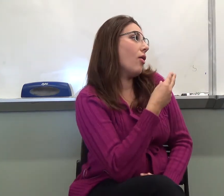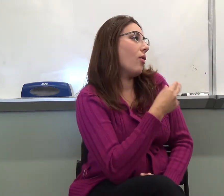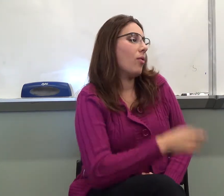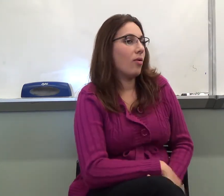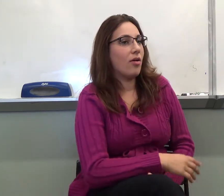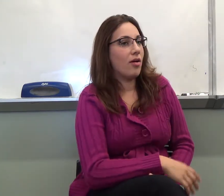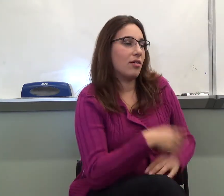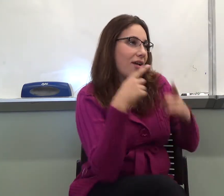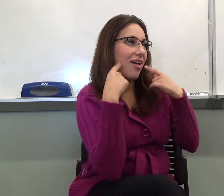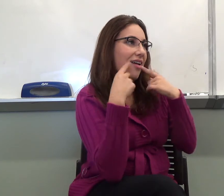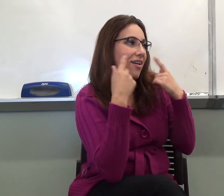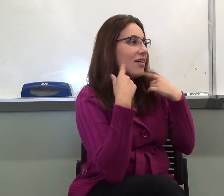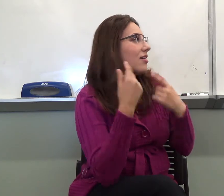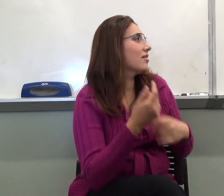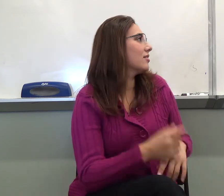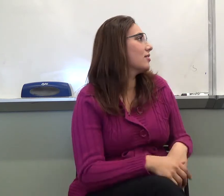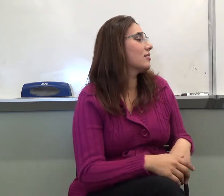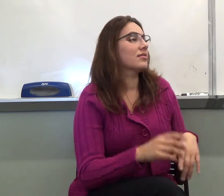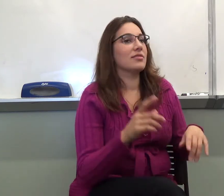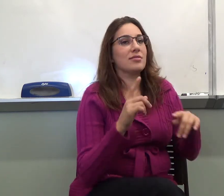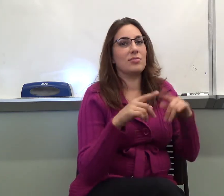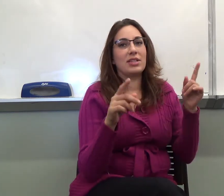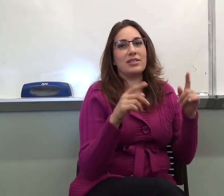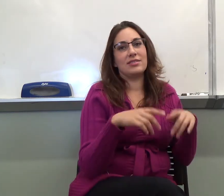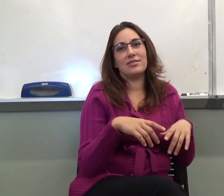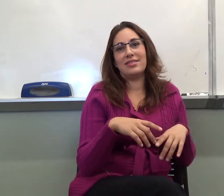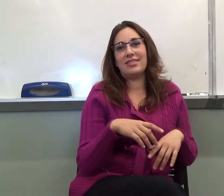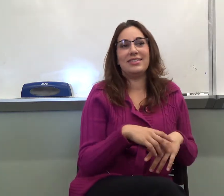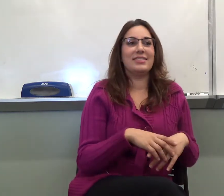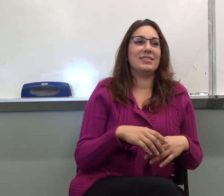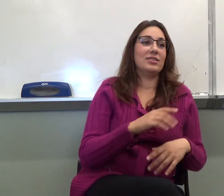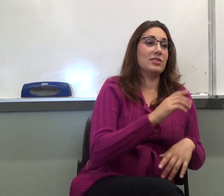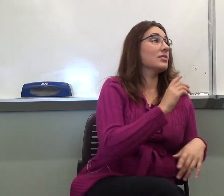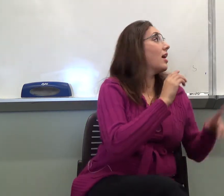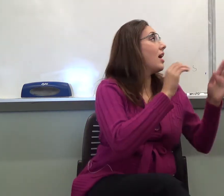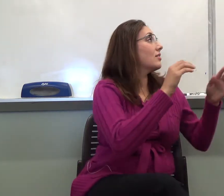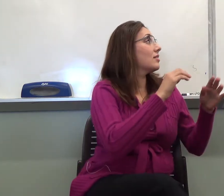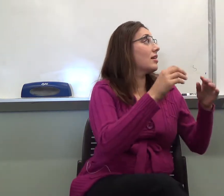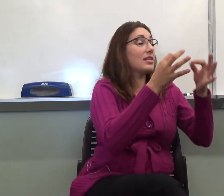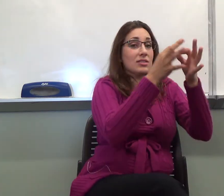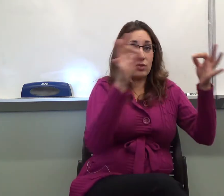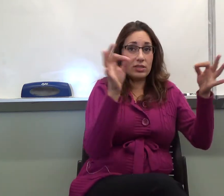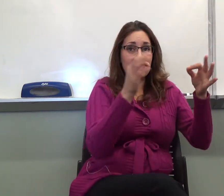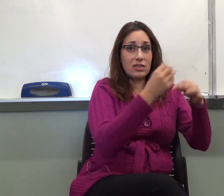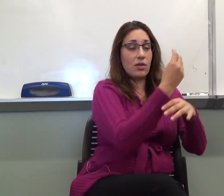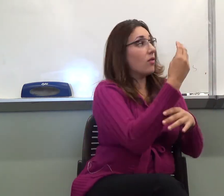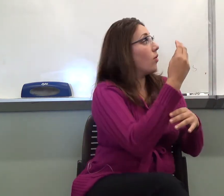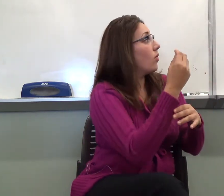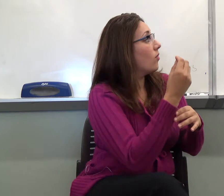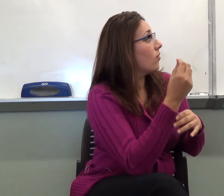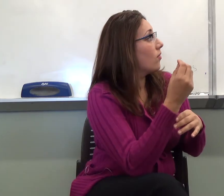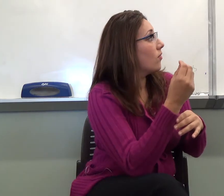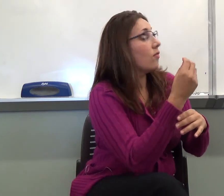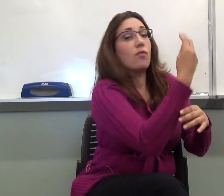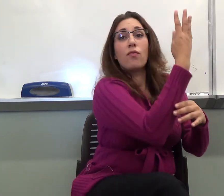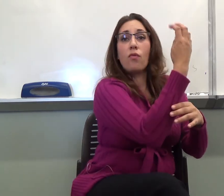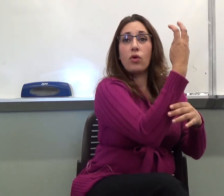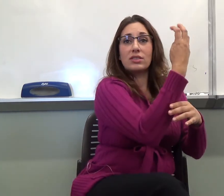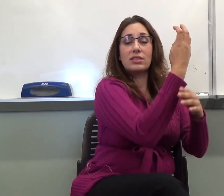The original equation was 14 is equal to y over 4 plus 8. Then I subtracted 8 from both sides, and that turned